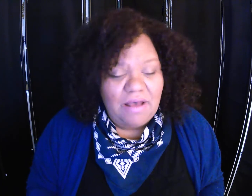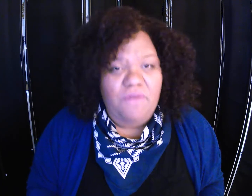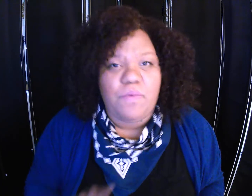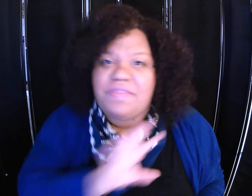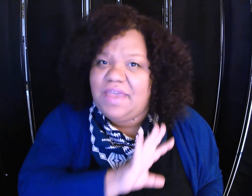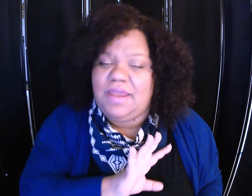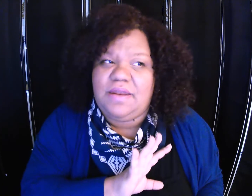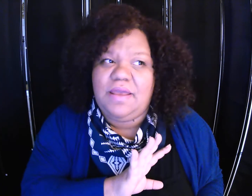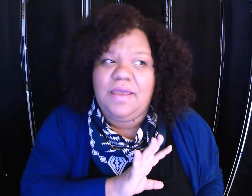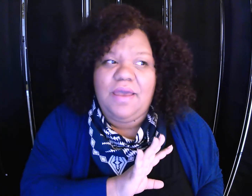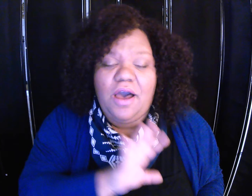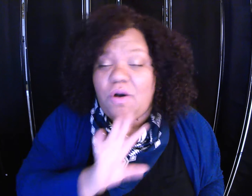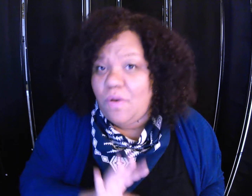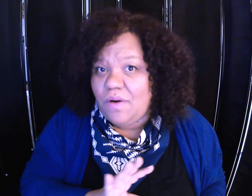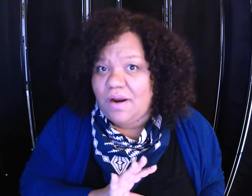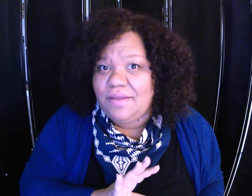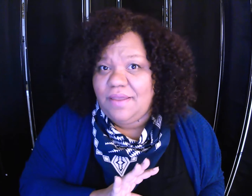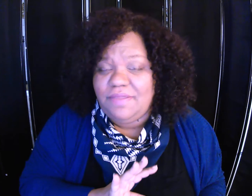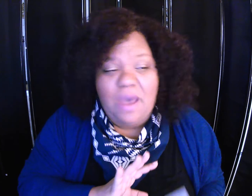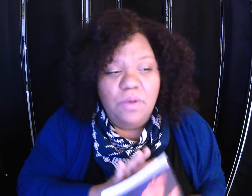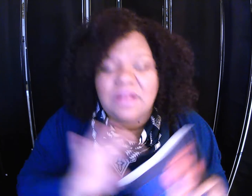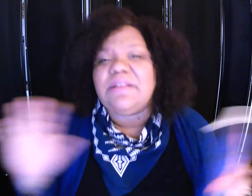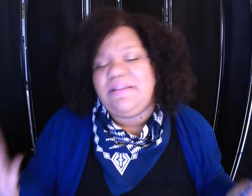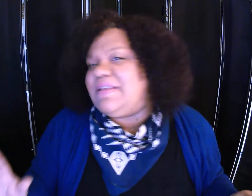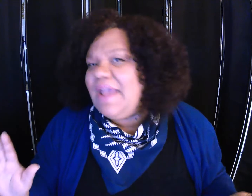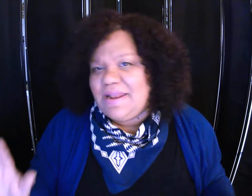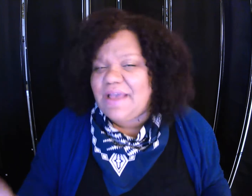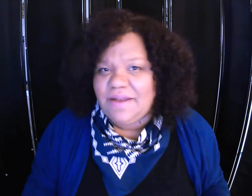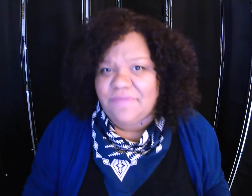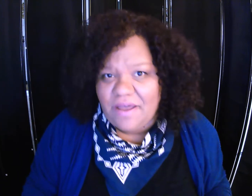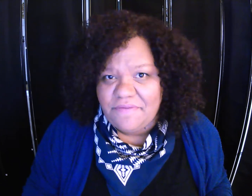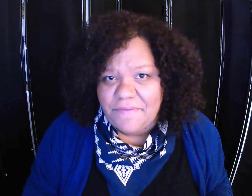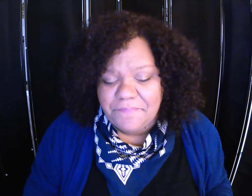yourself within a core that will elicit any kind of love.